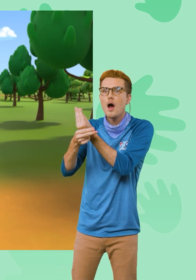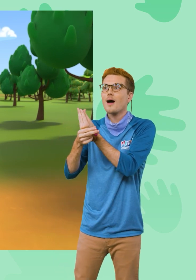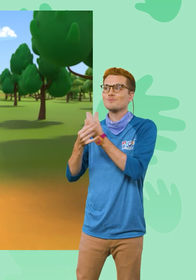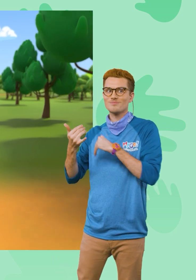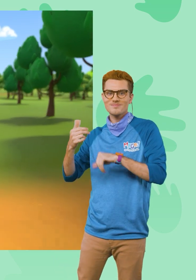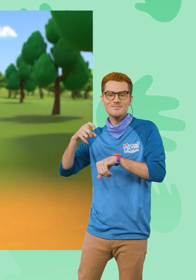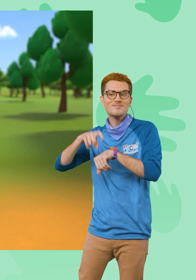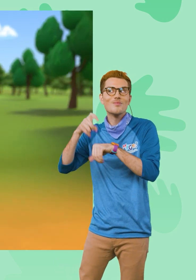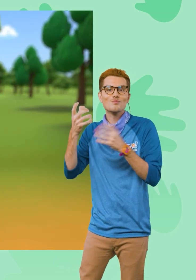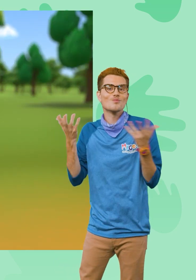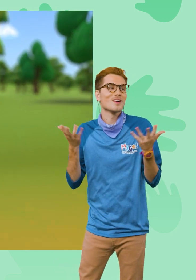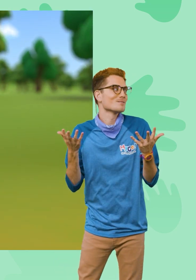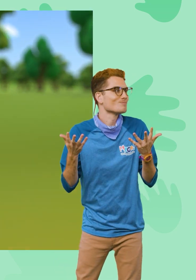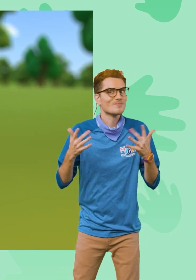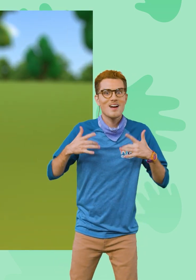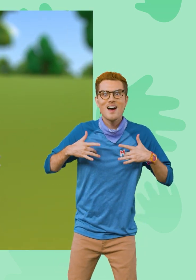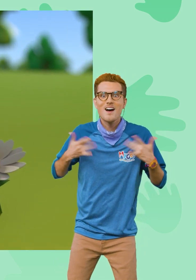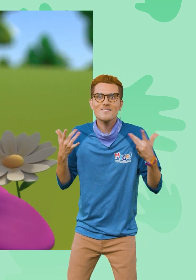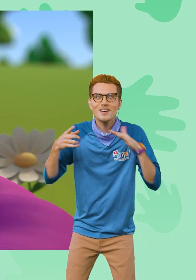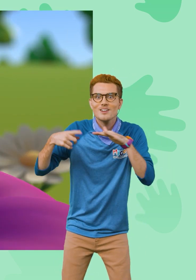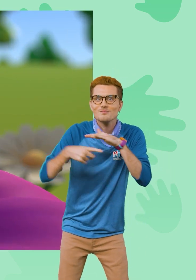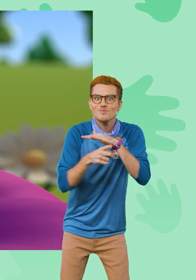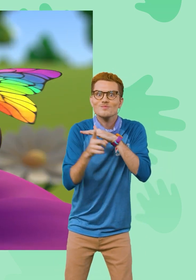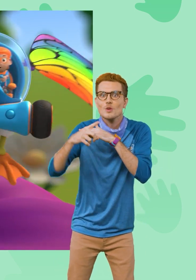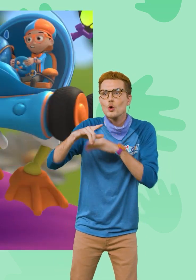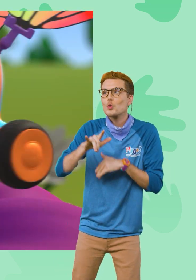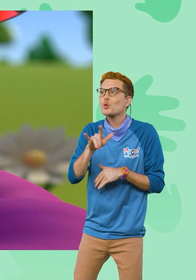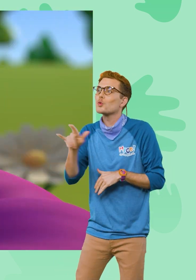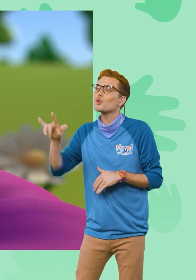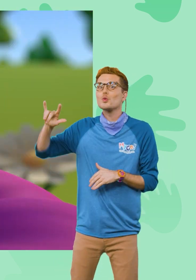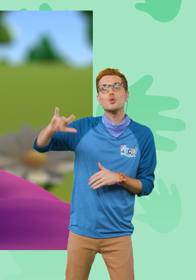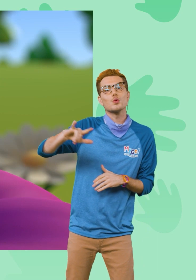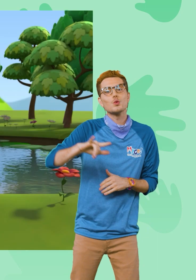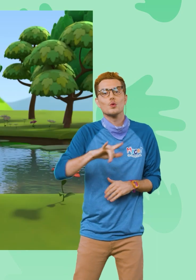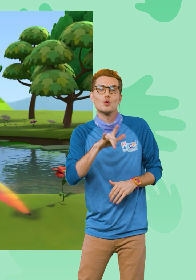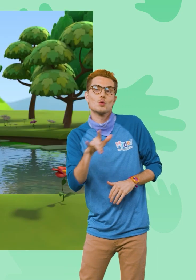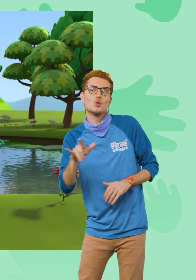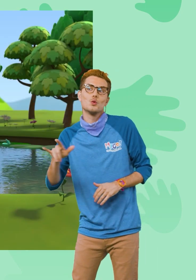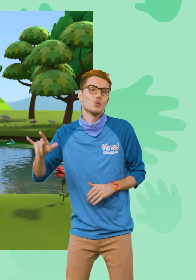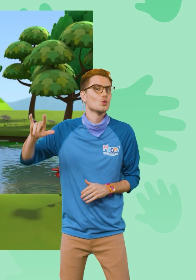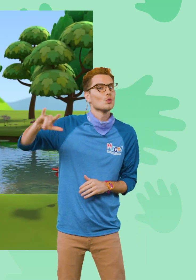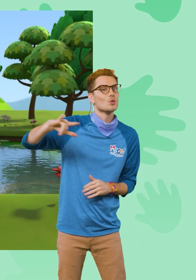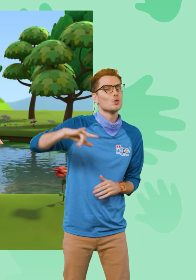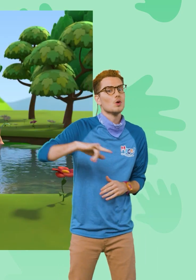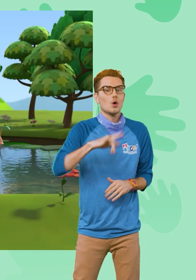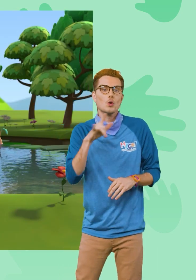down! The Blippi Mobile is ready for adventure.